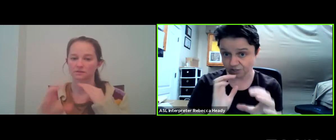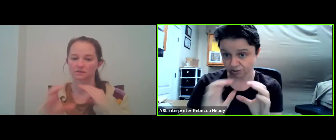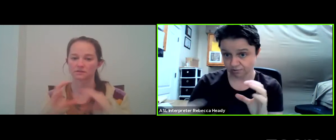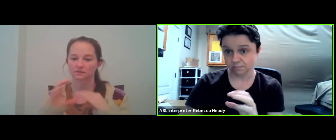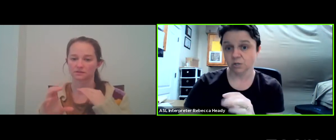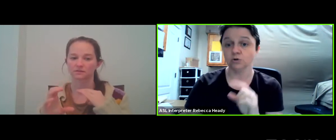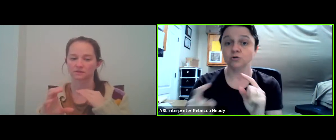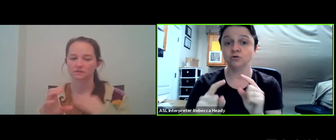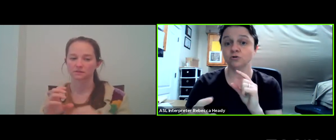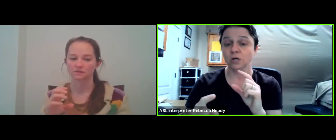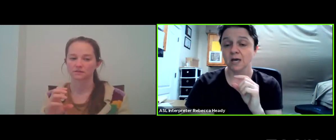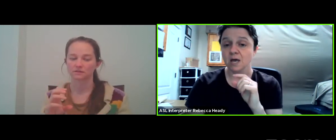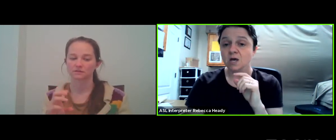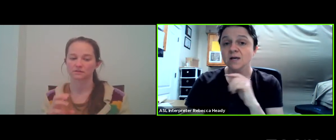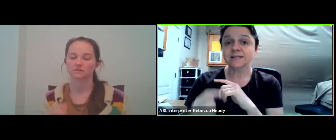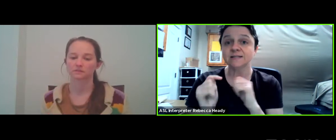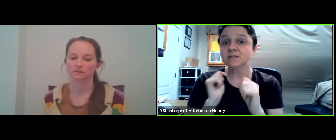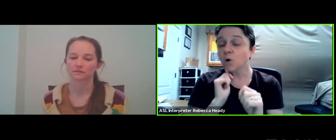having communication.